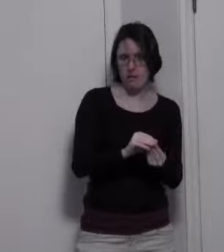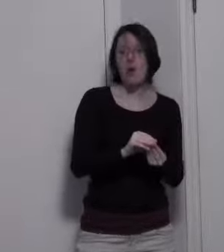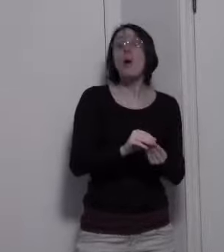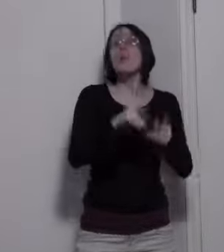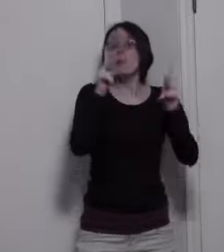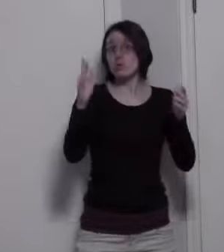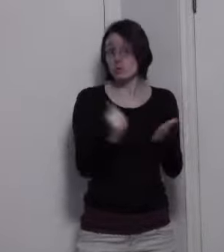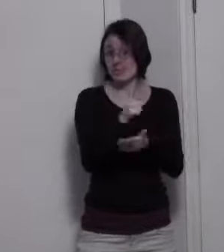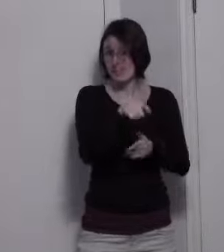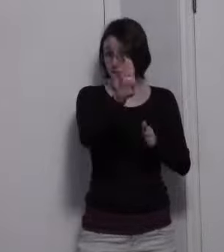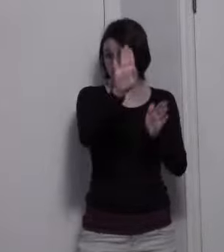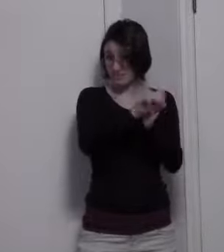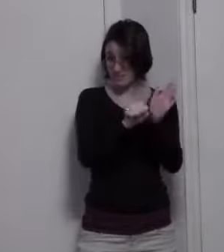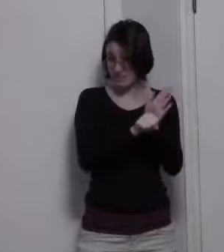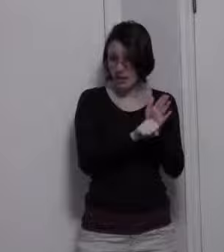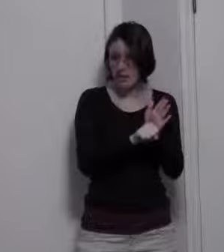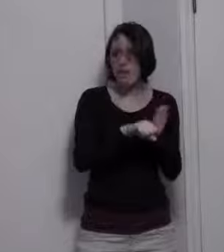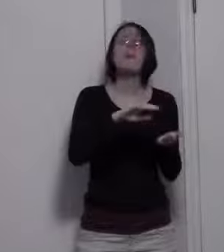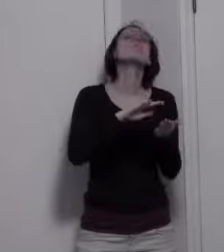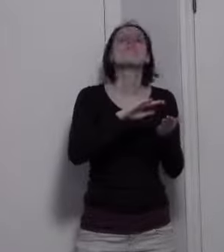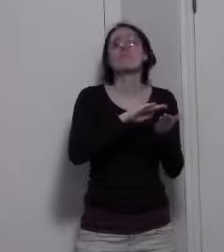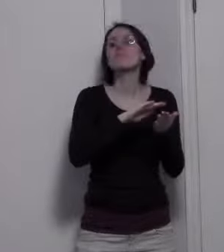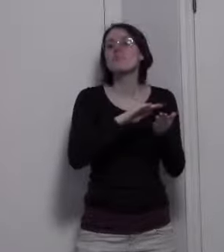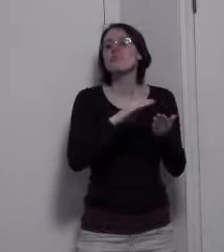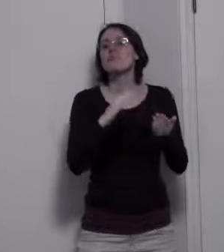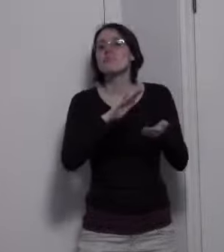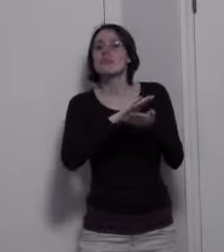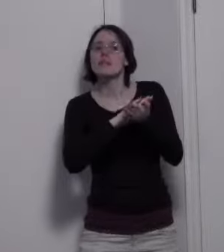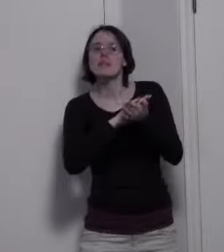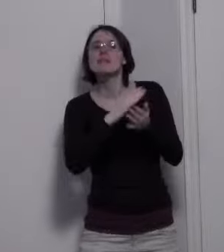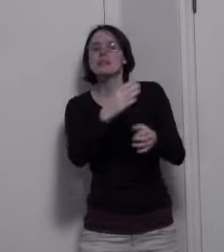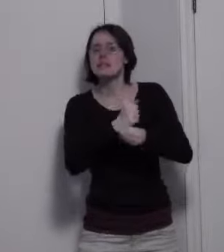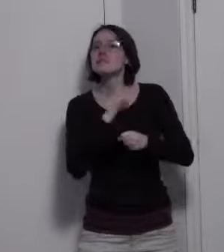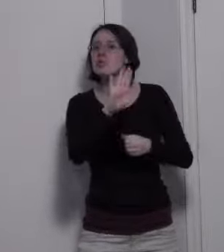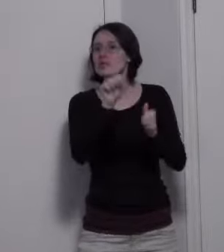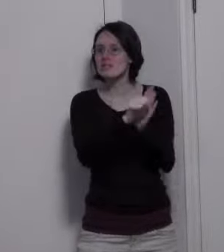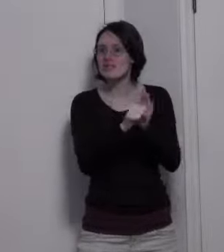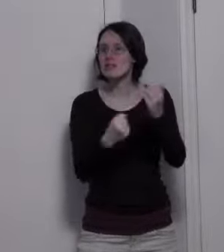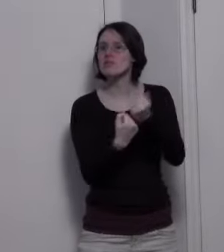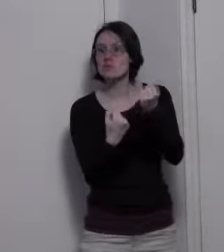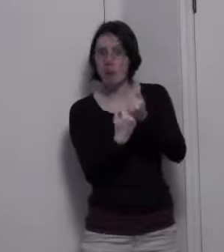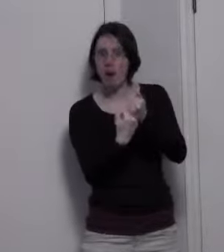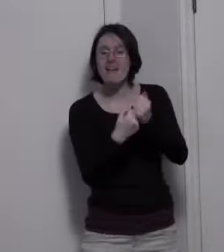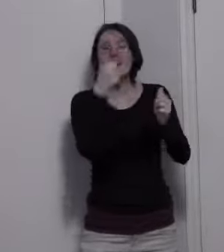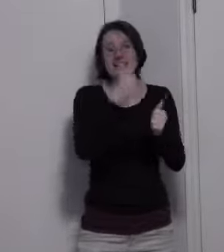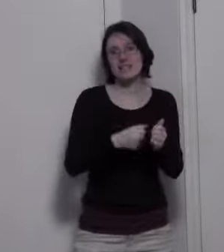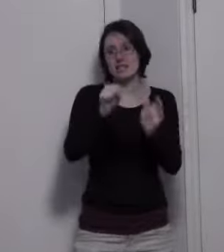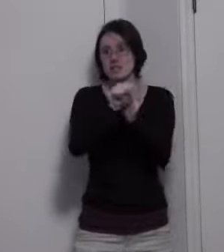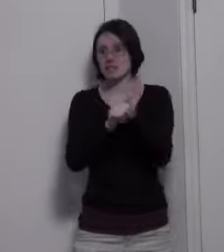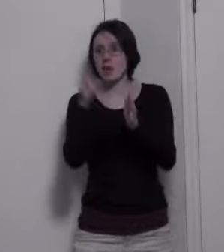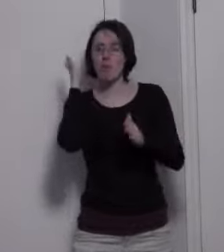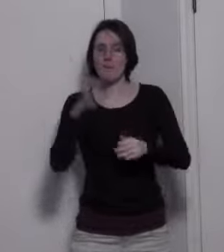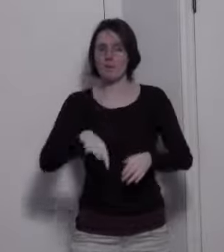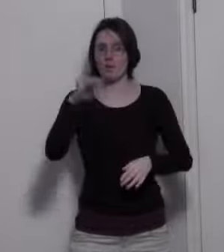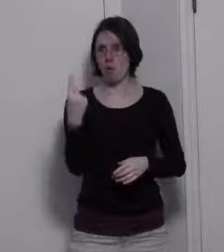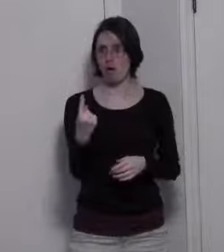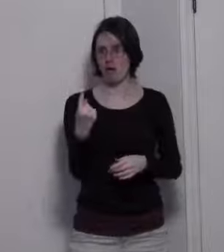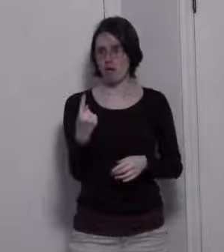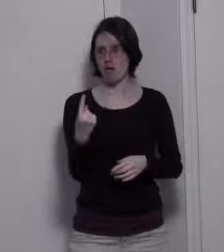supports for president. This happens across the country until each state has selected their candidate. We end up with most